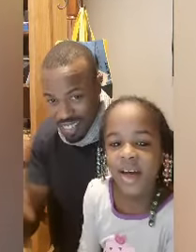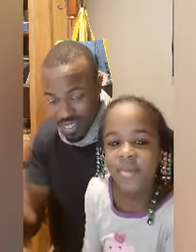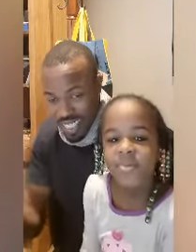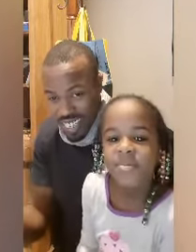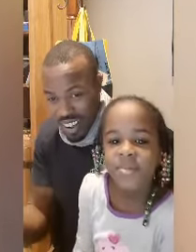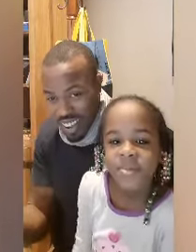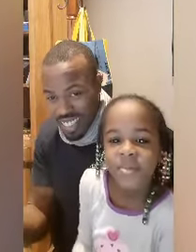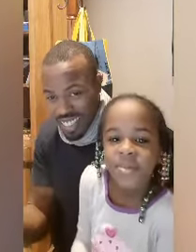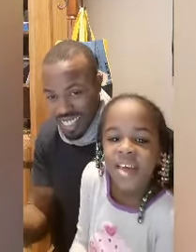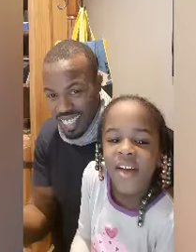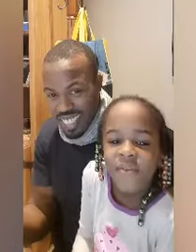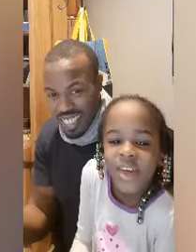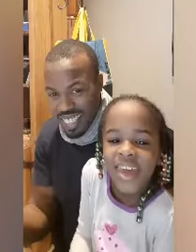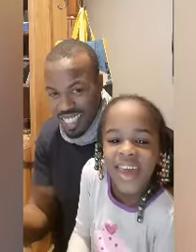What's it called? I forget.